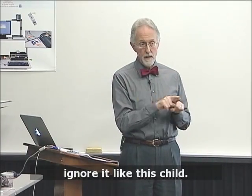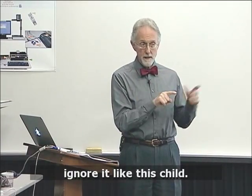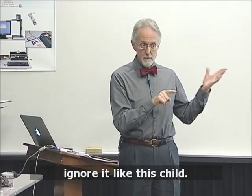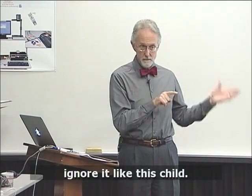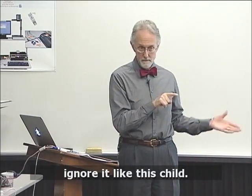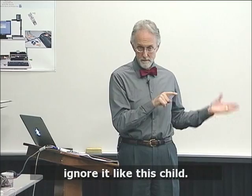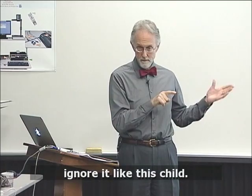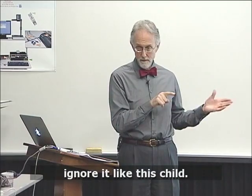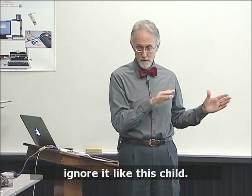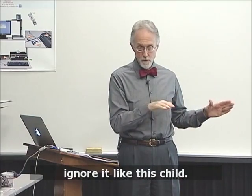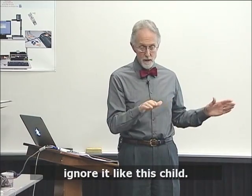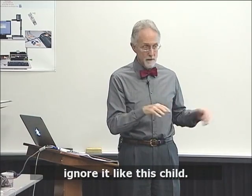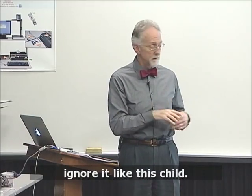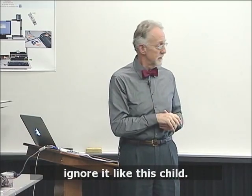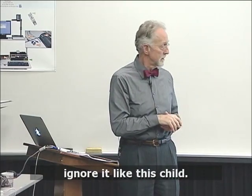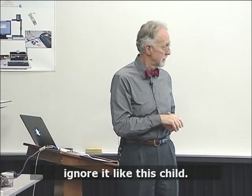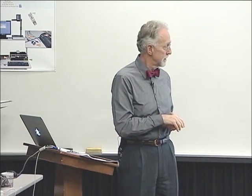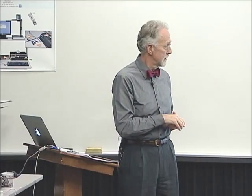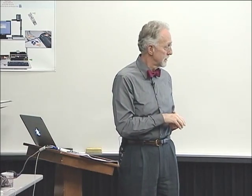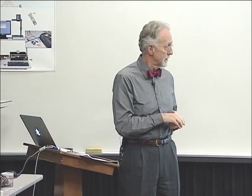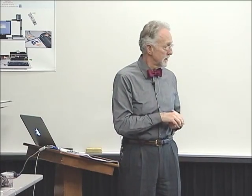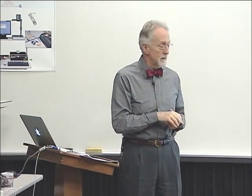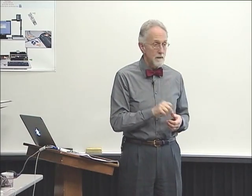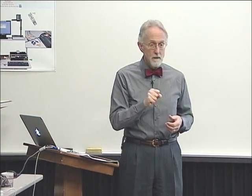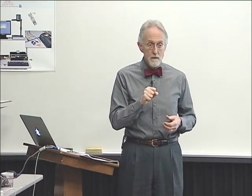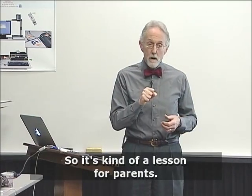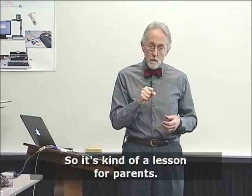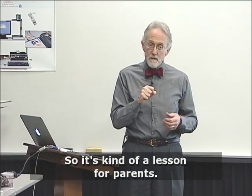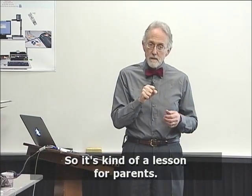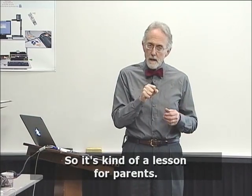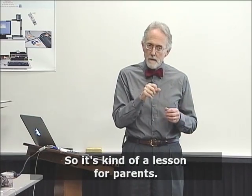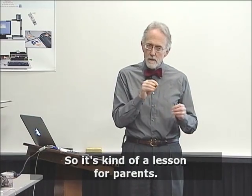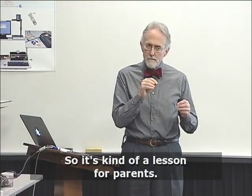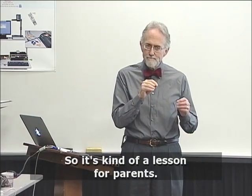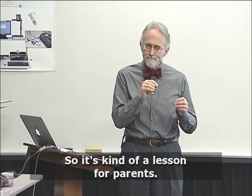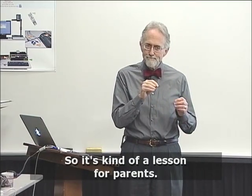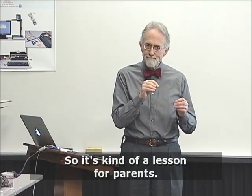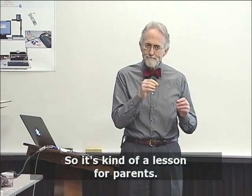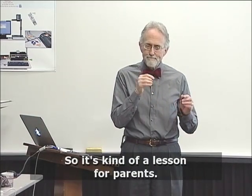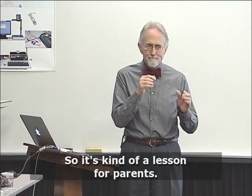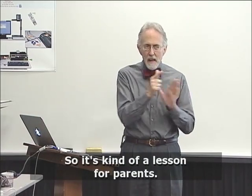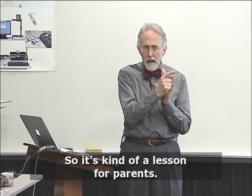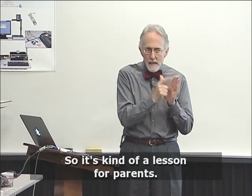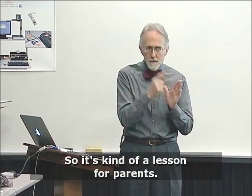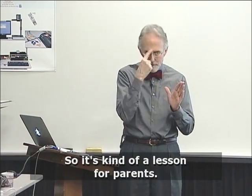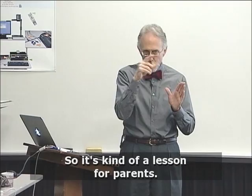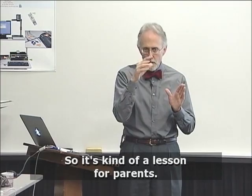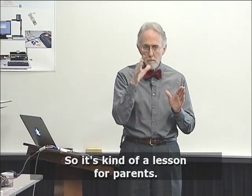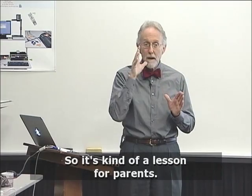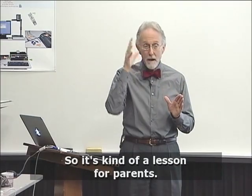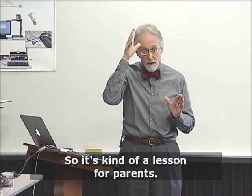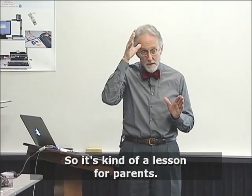like this child. So it's a kind of a lesson for parents.